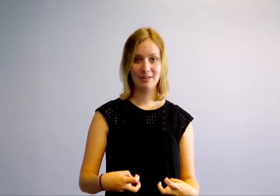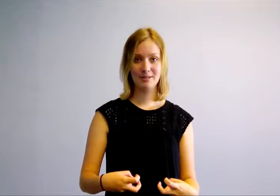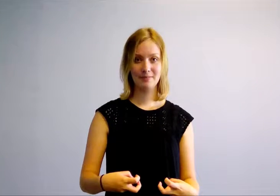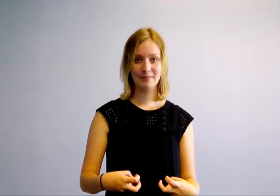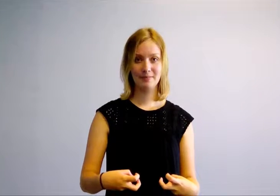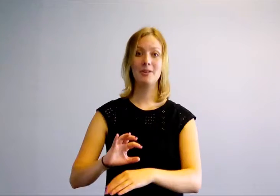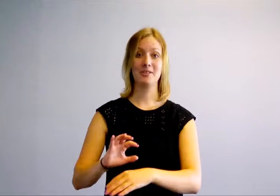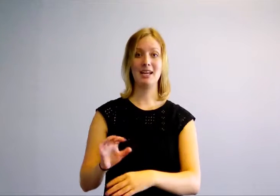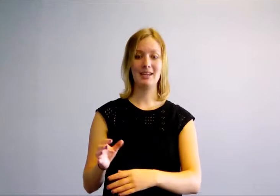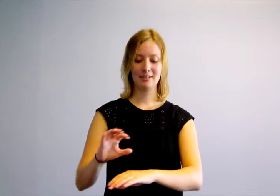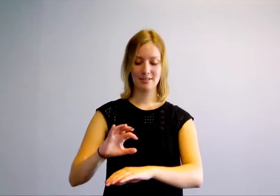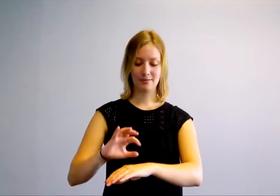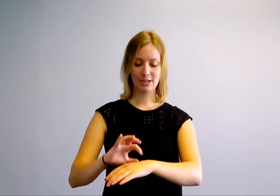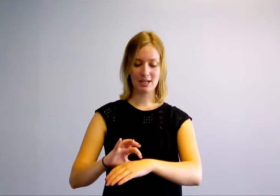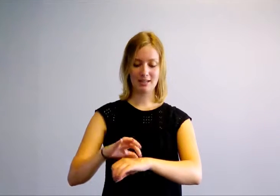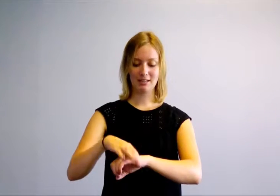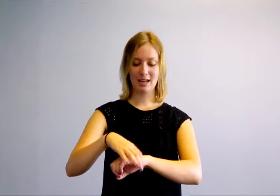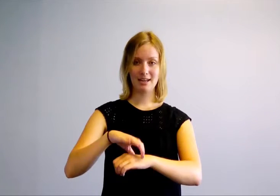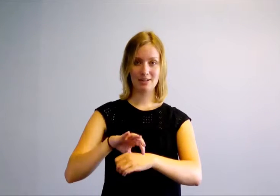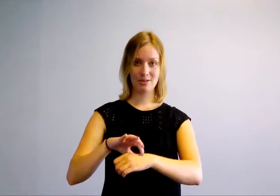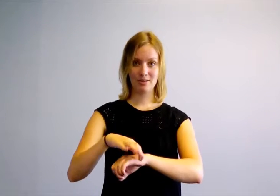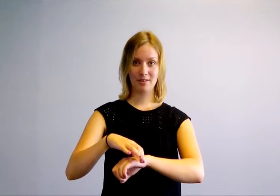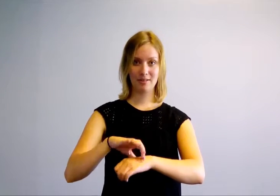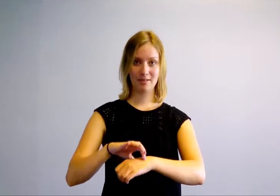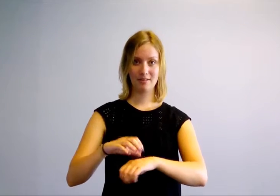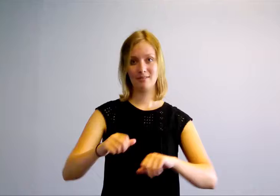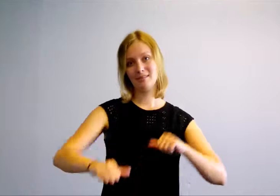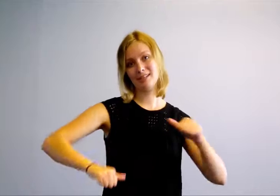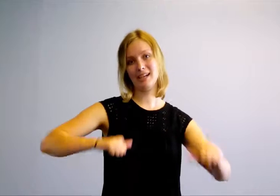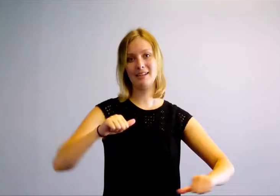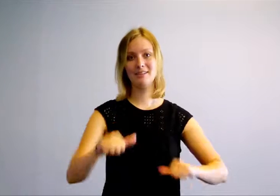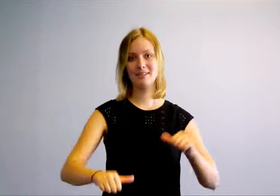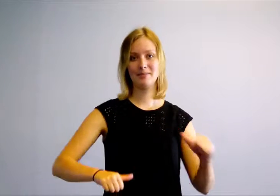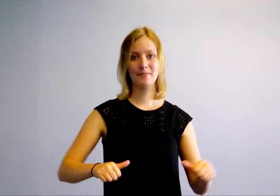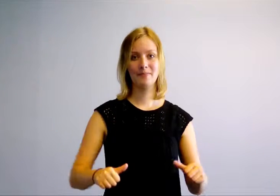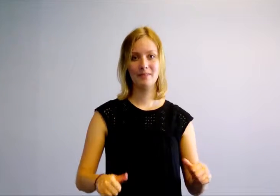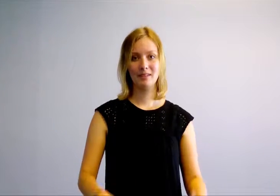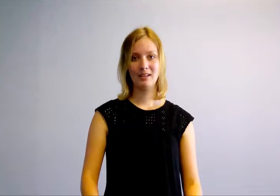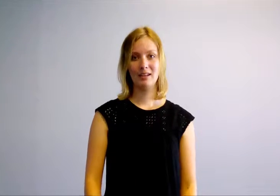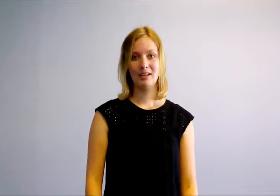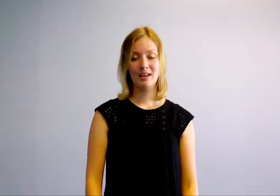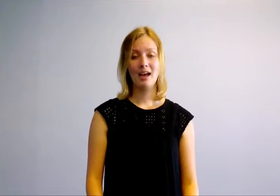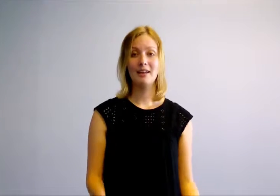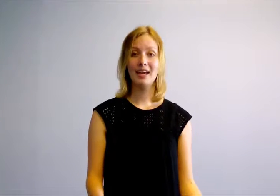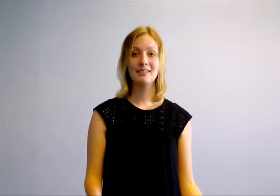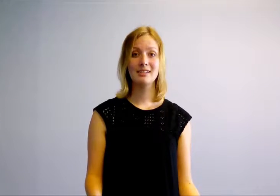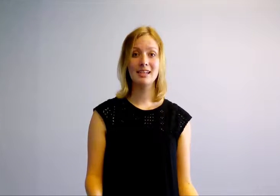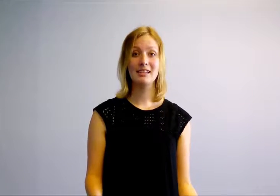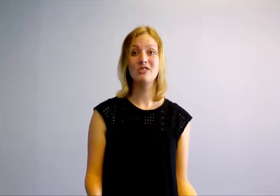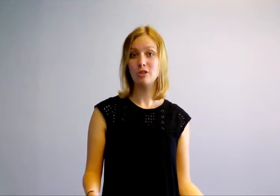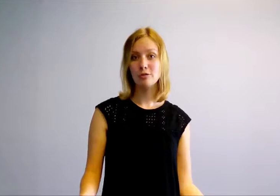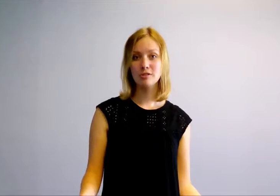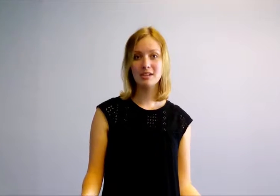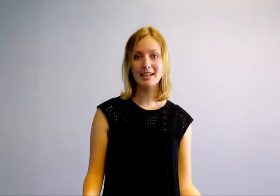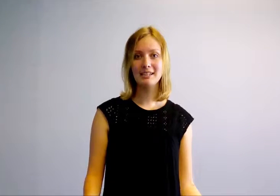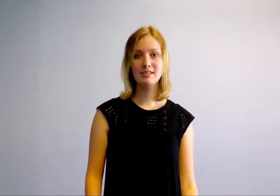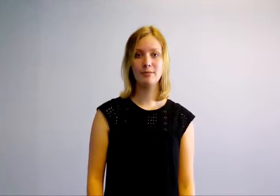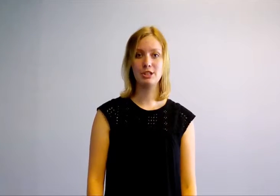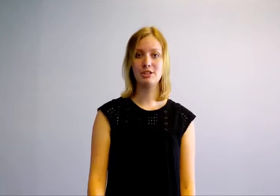and earth science, which is signed earth science. Next is social studies, which is